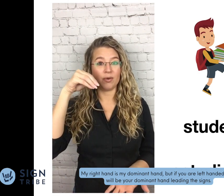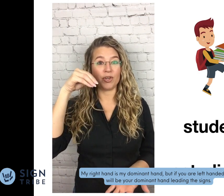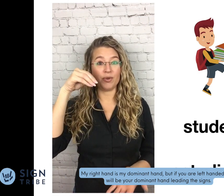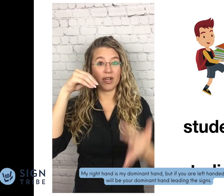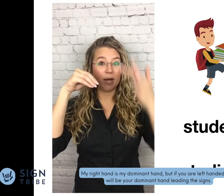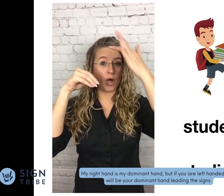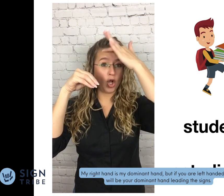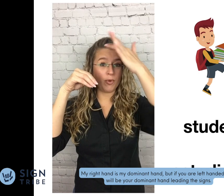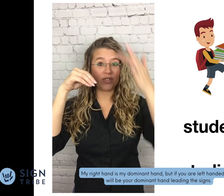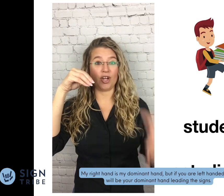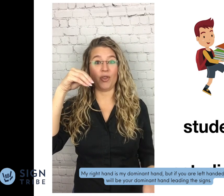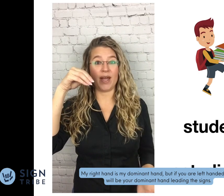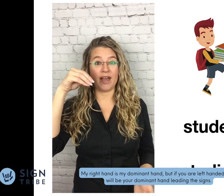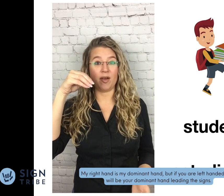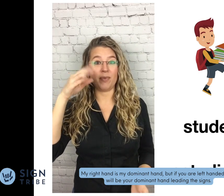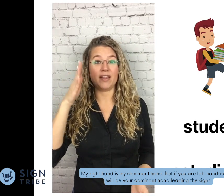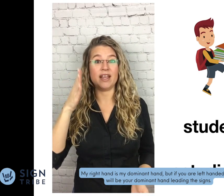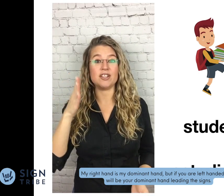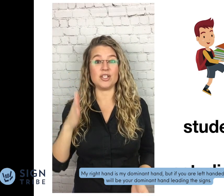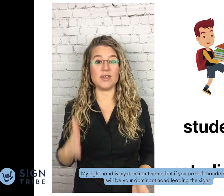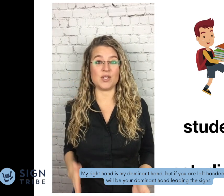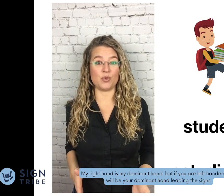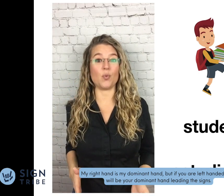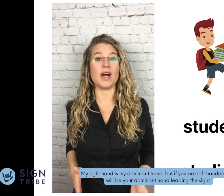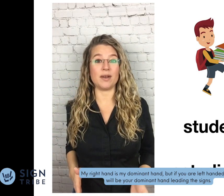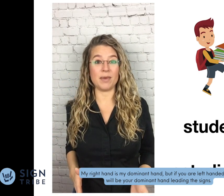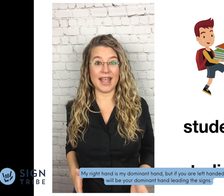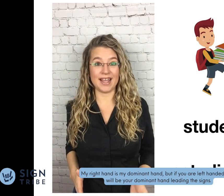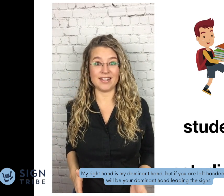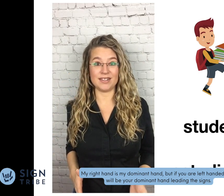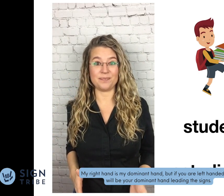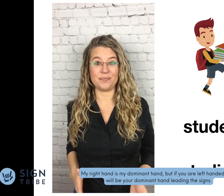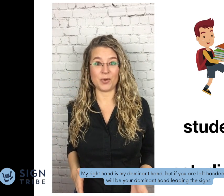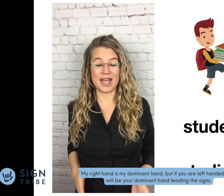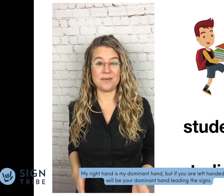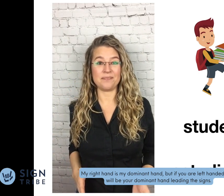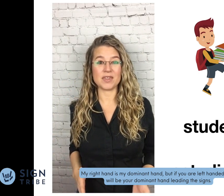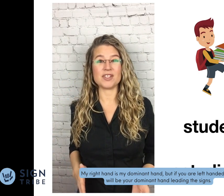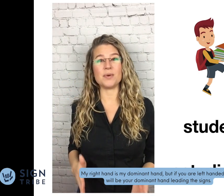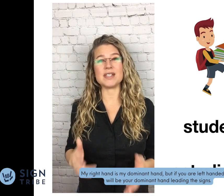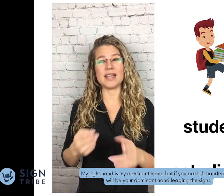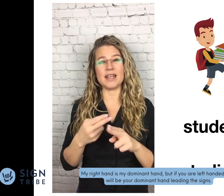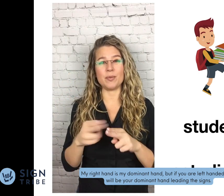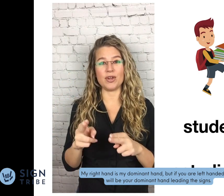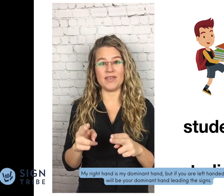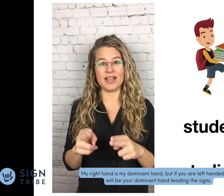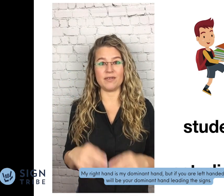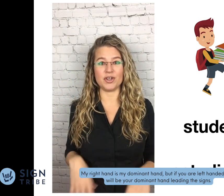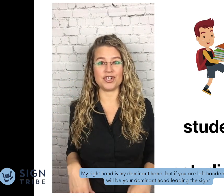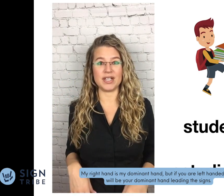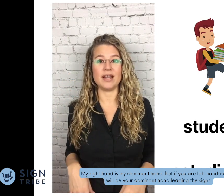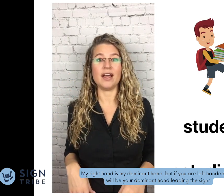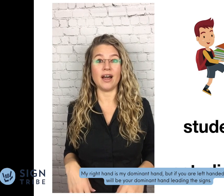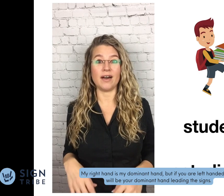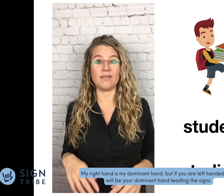you come almost all the way up and then do this with one hand. Okay? So it's like an abbreviated version of